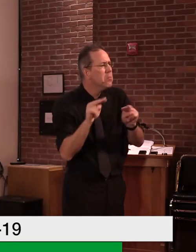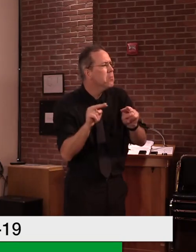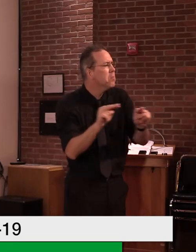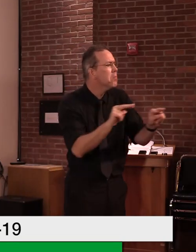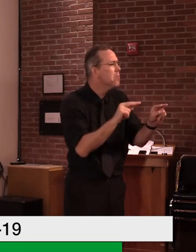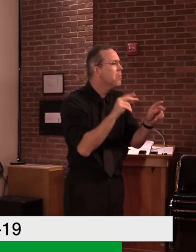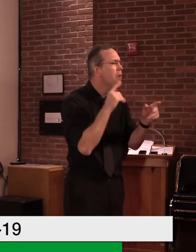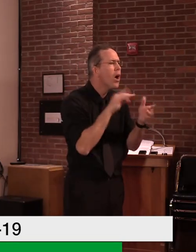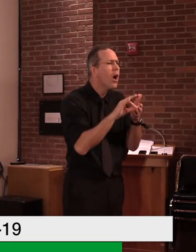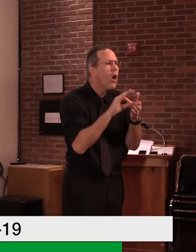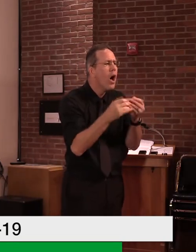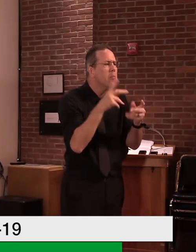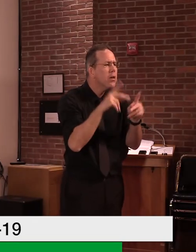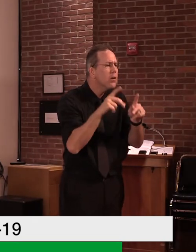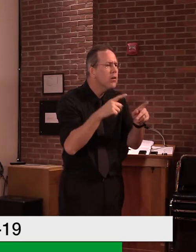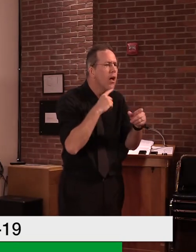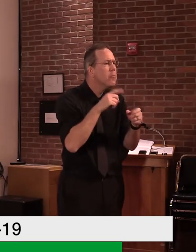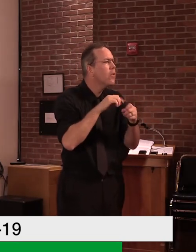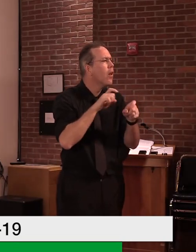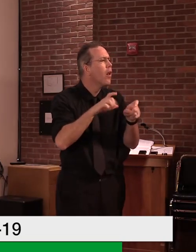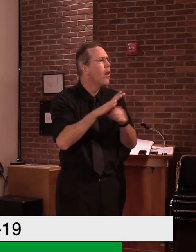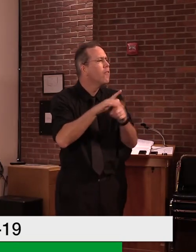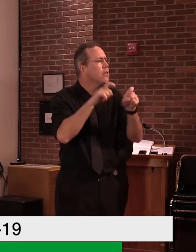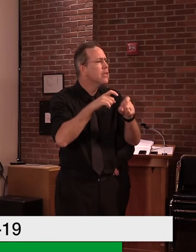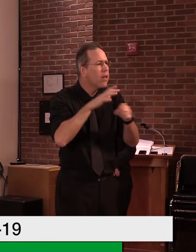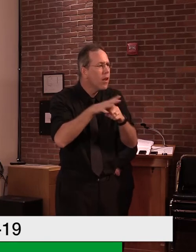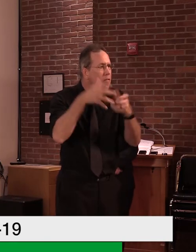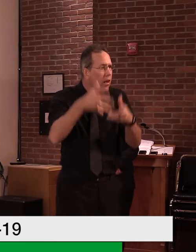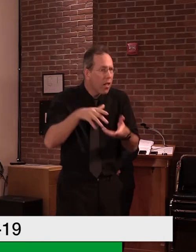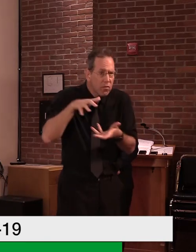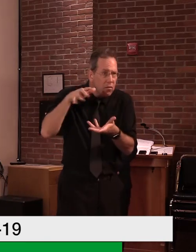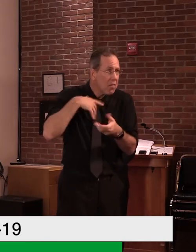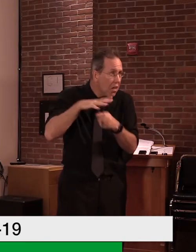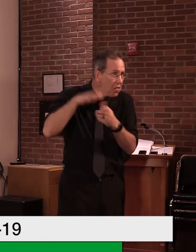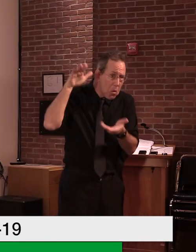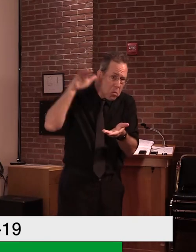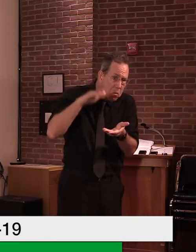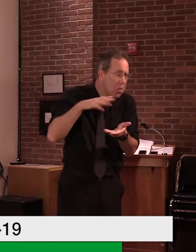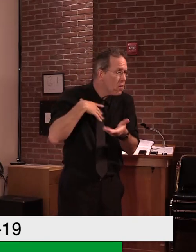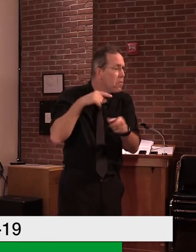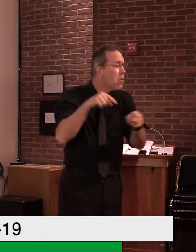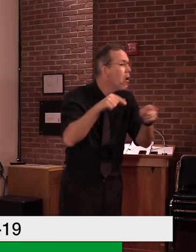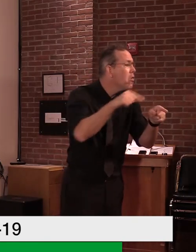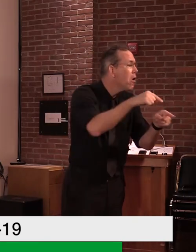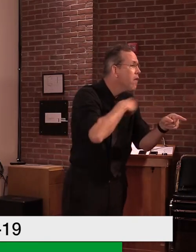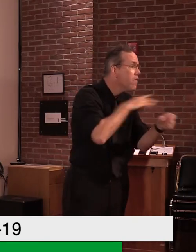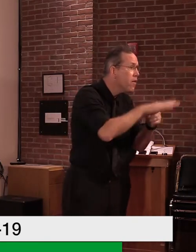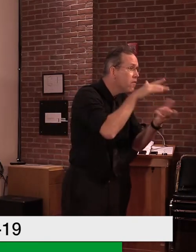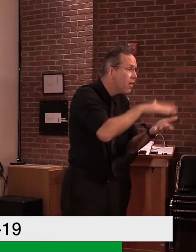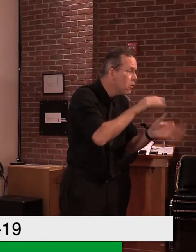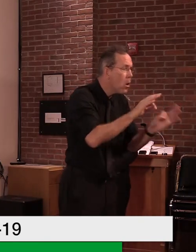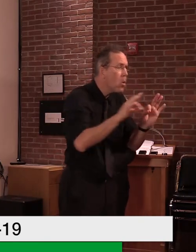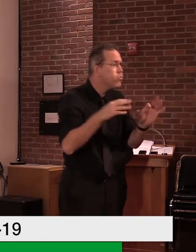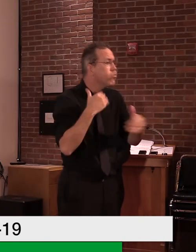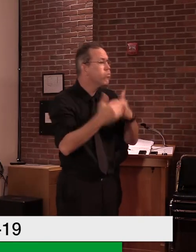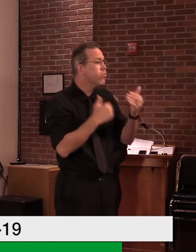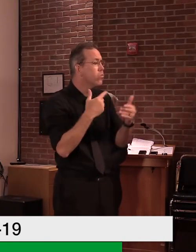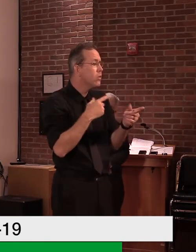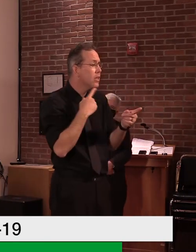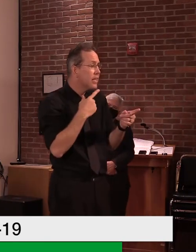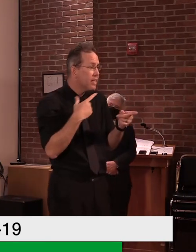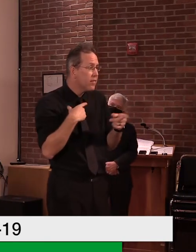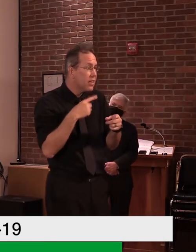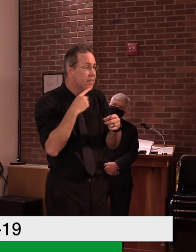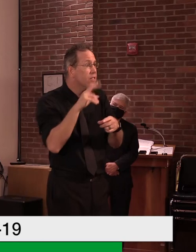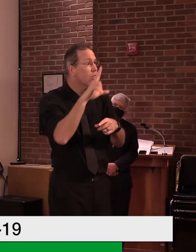ball, making sure that if something's coming our way and if the country is really running into trouble with